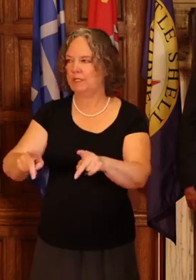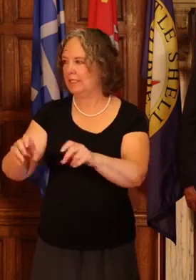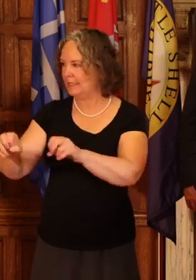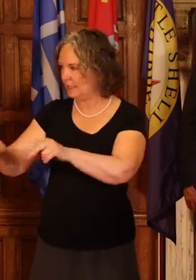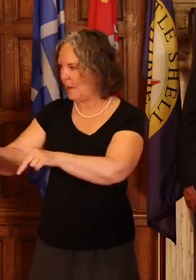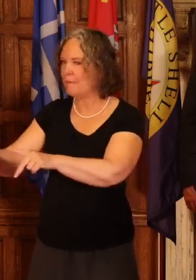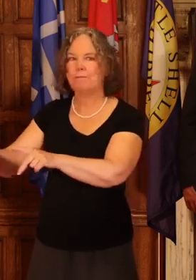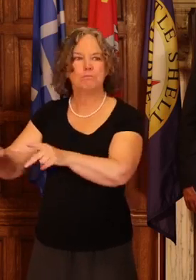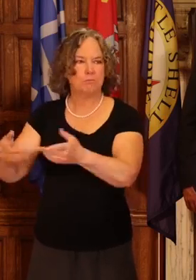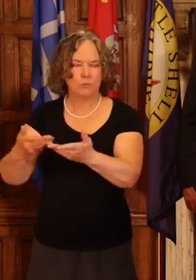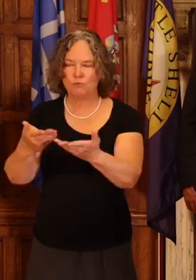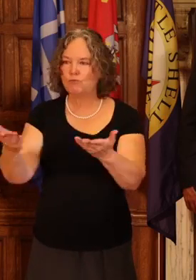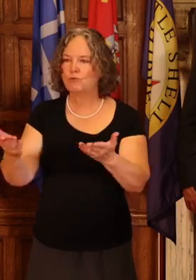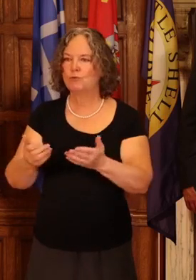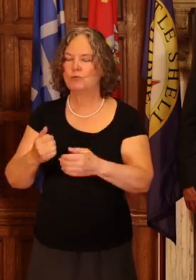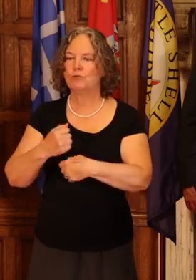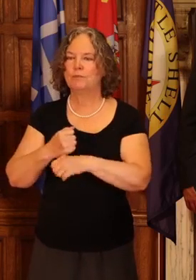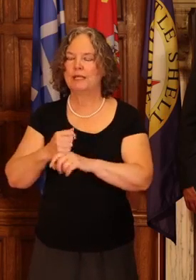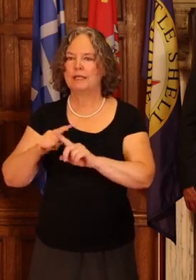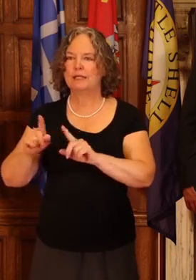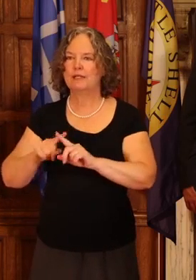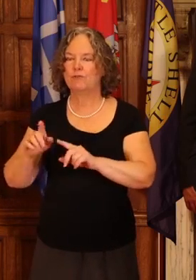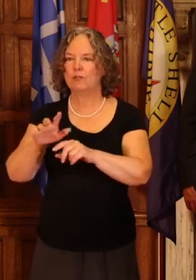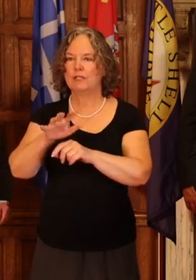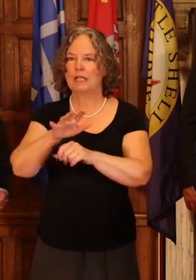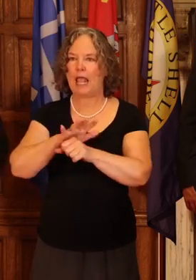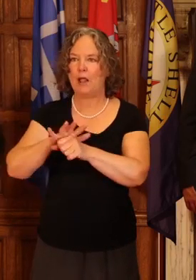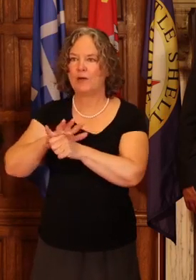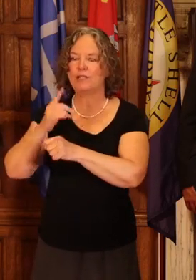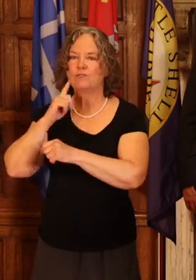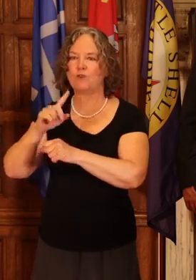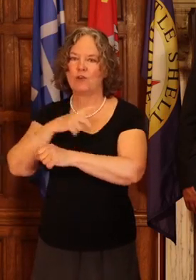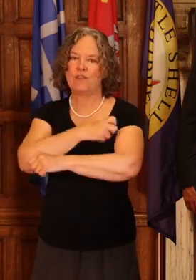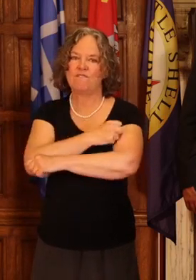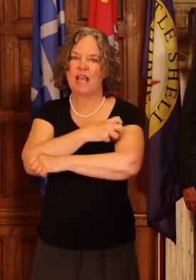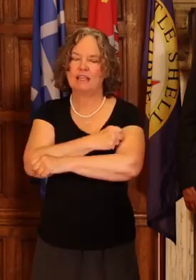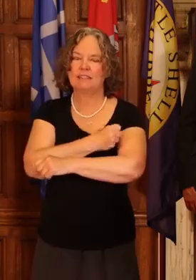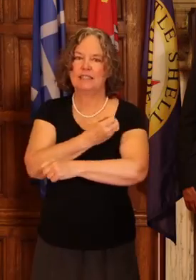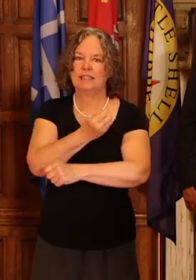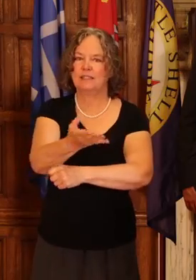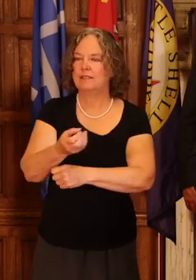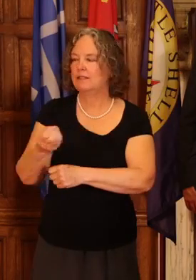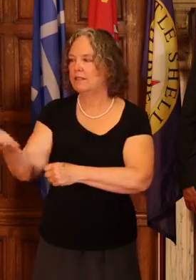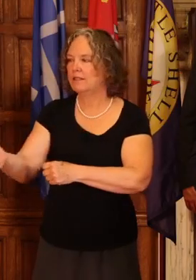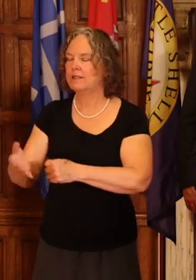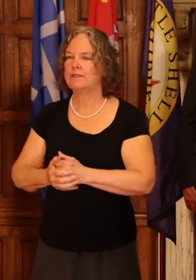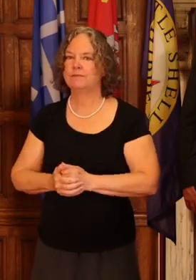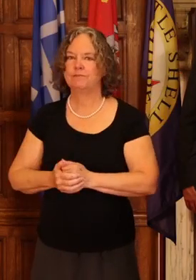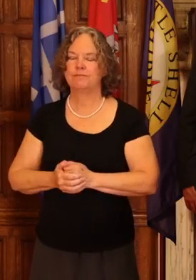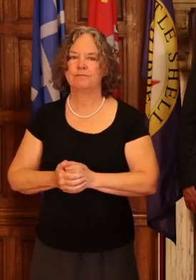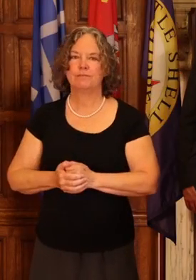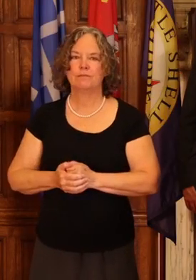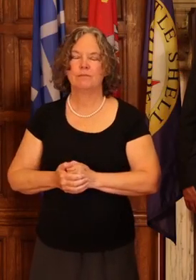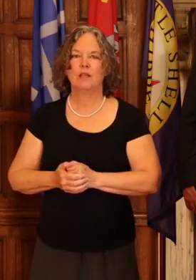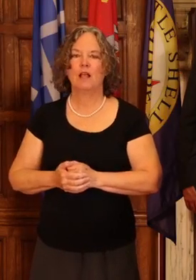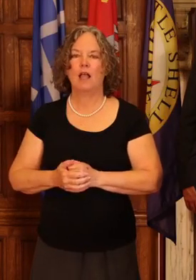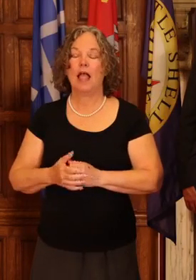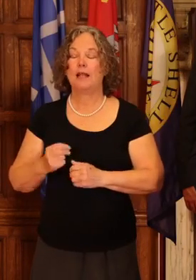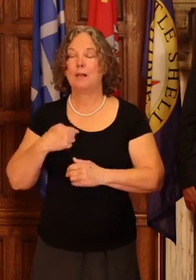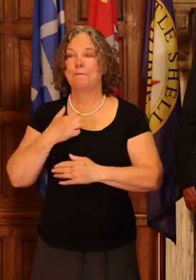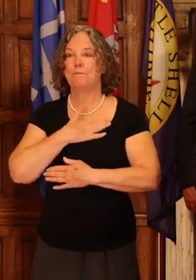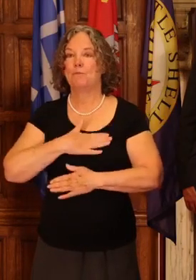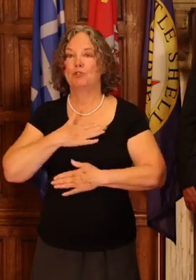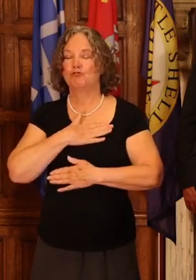different areas for those vaccine rollout to get it to those that need it at most. And appreciate